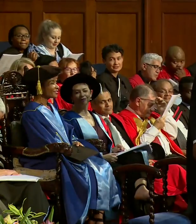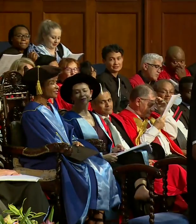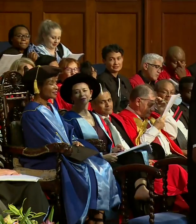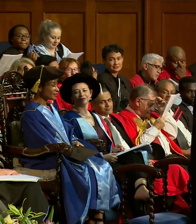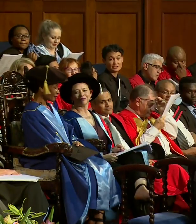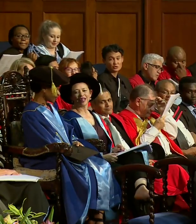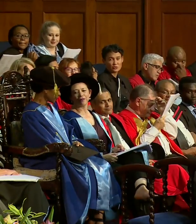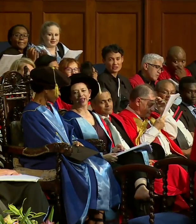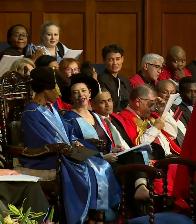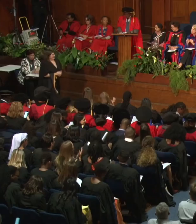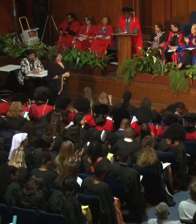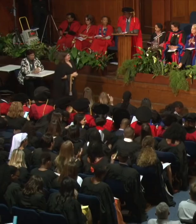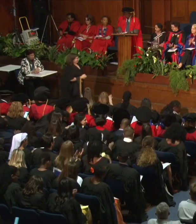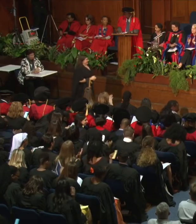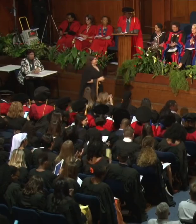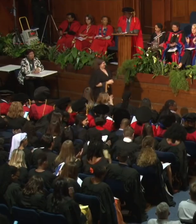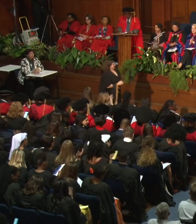Nevenka Ristek.